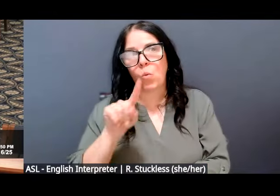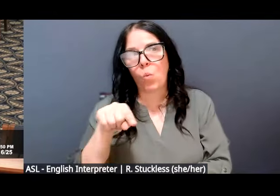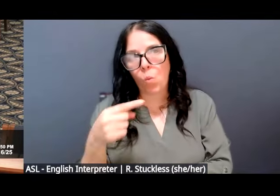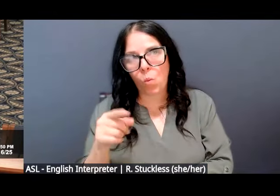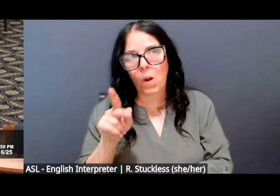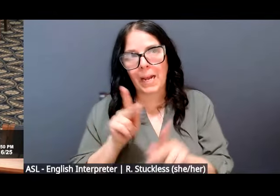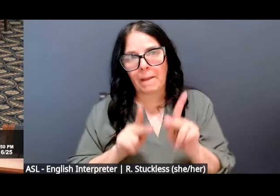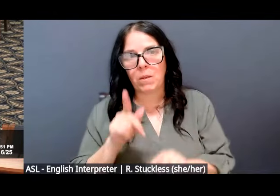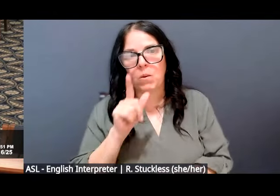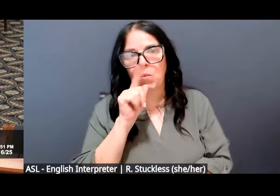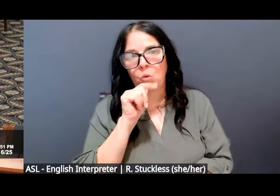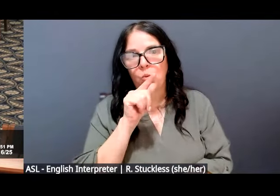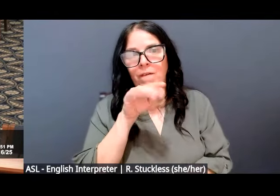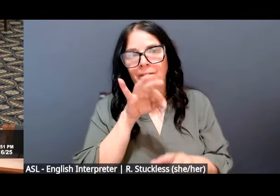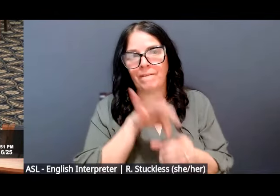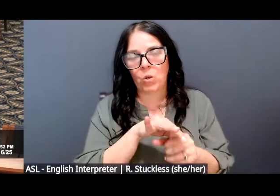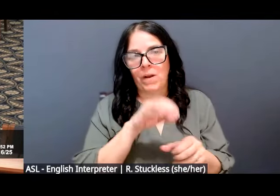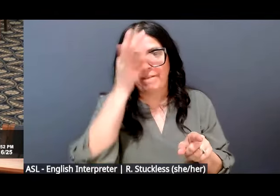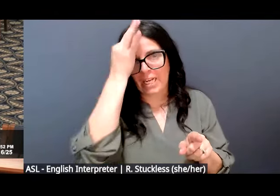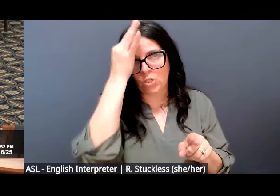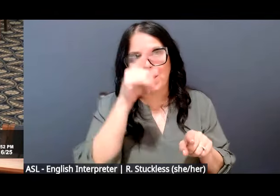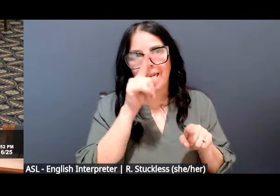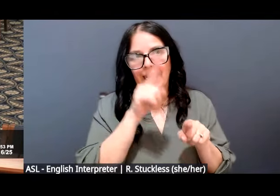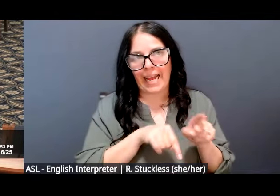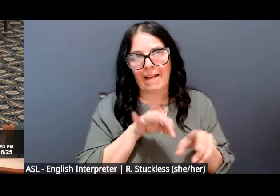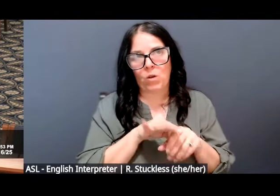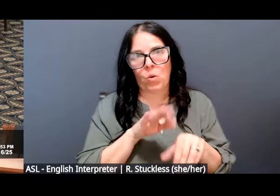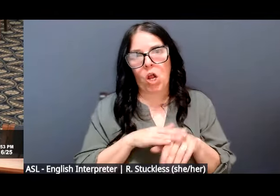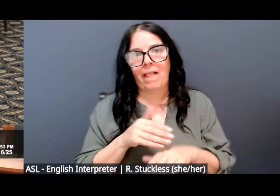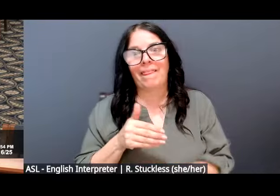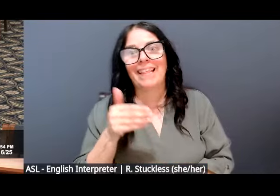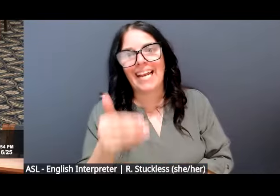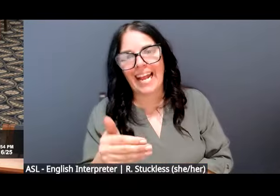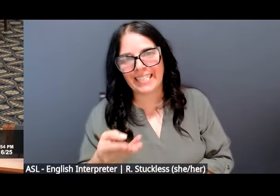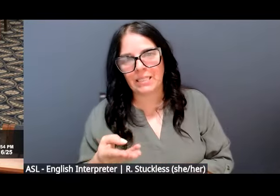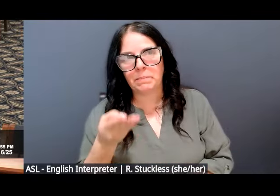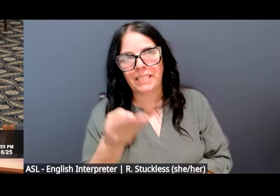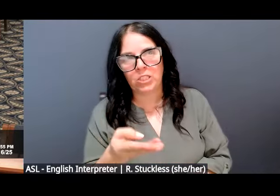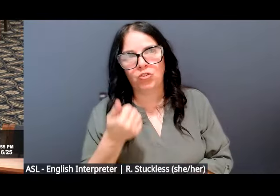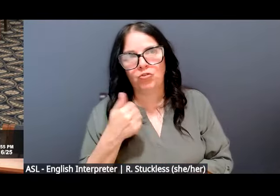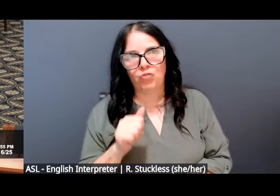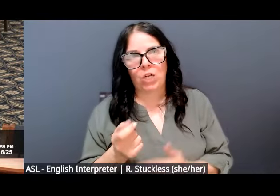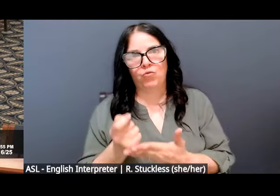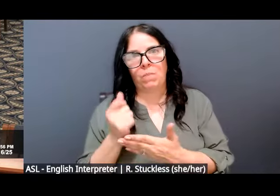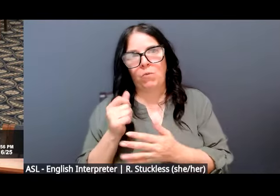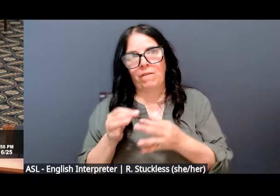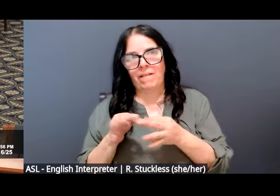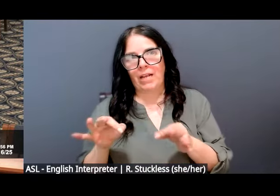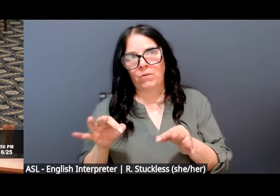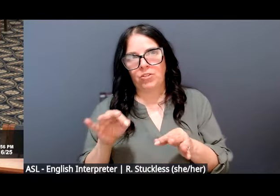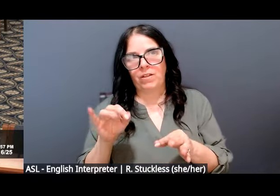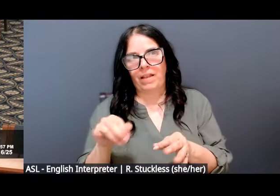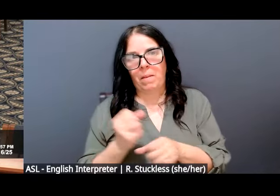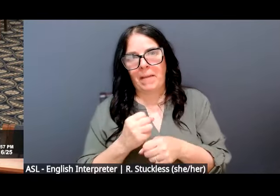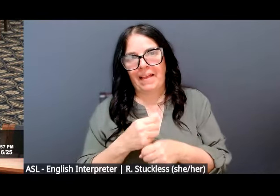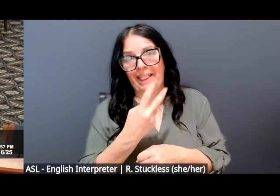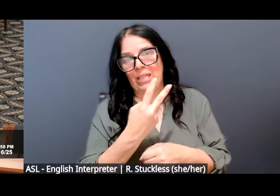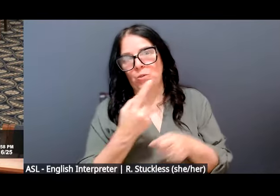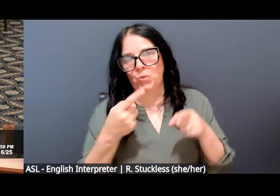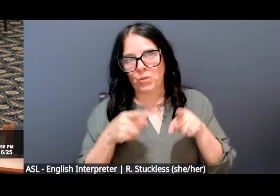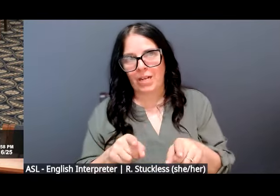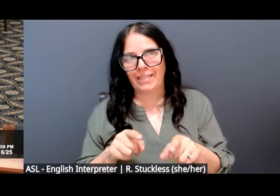be able to vote on the next petition that comes down the line, trying to remove language that created this two-track system.